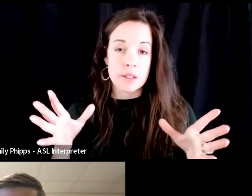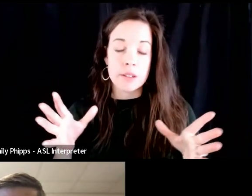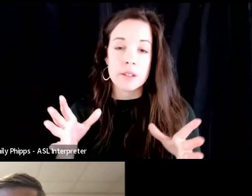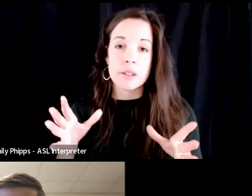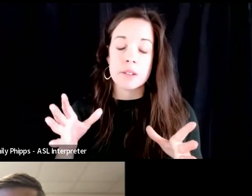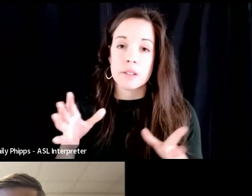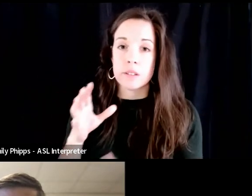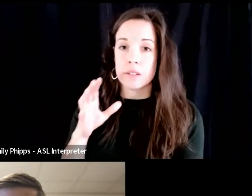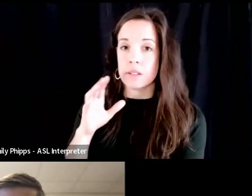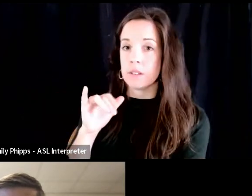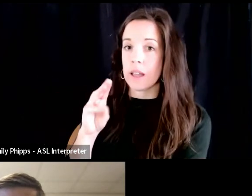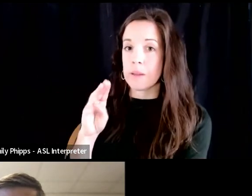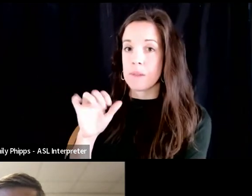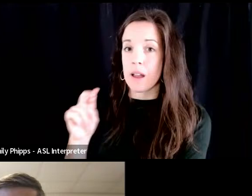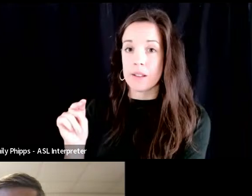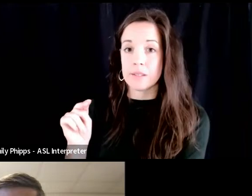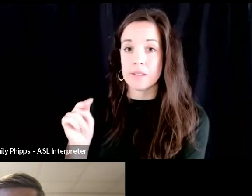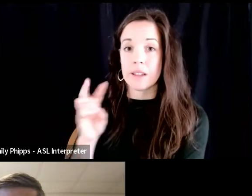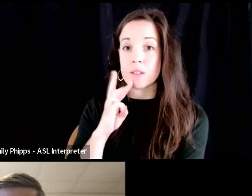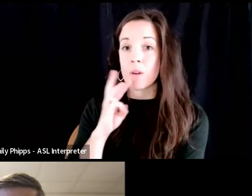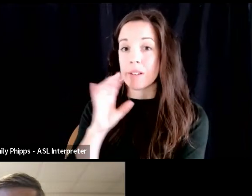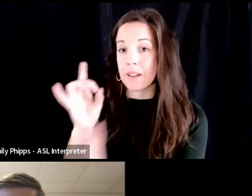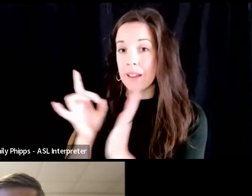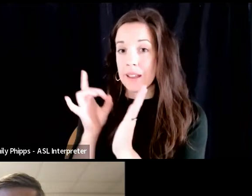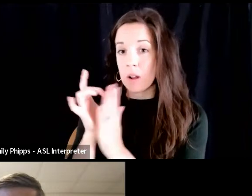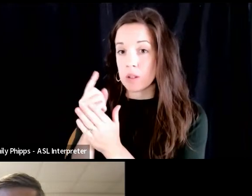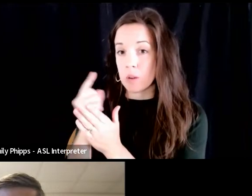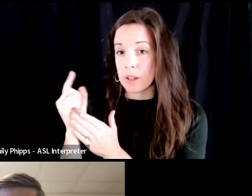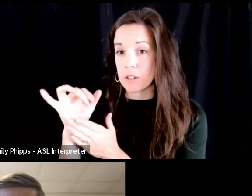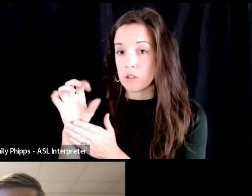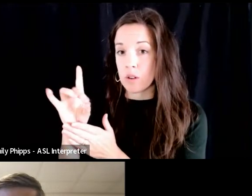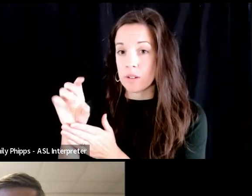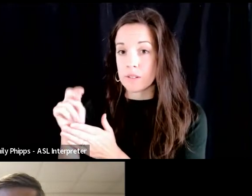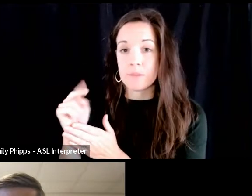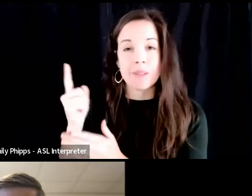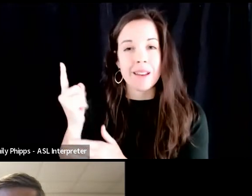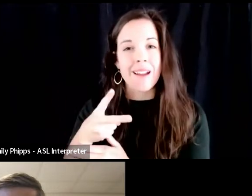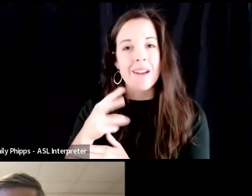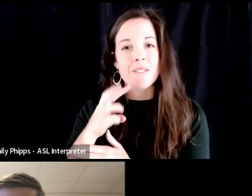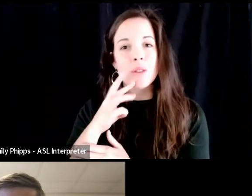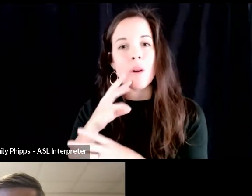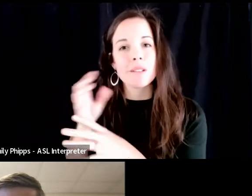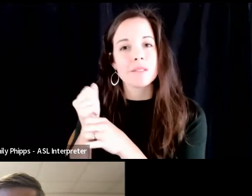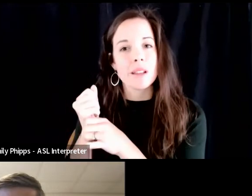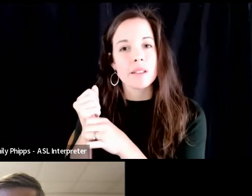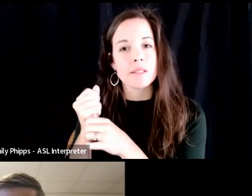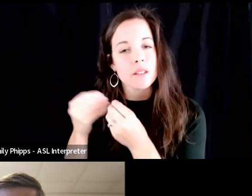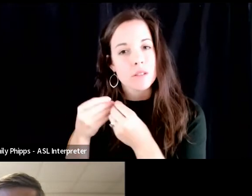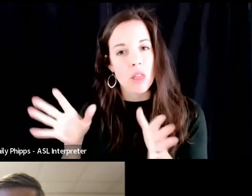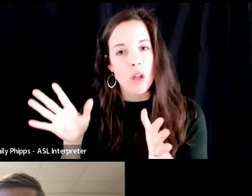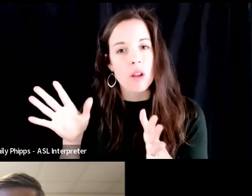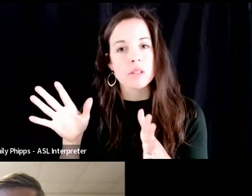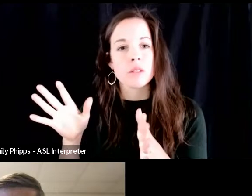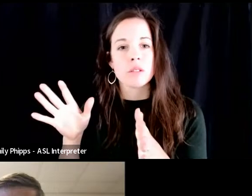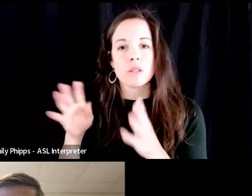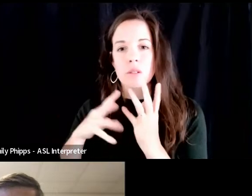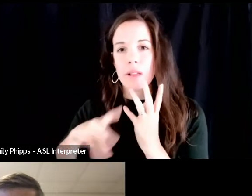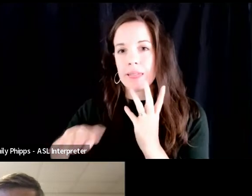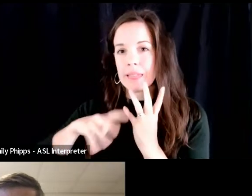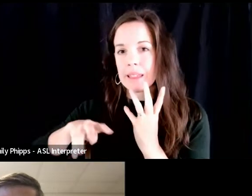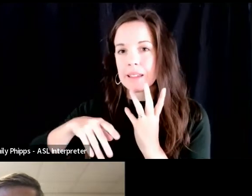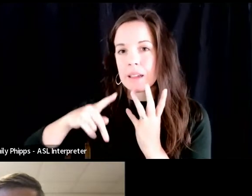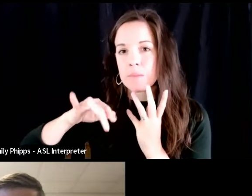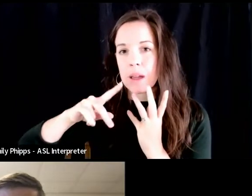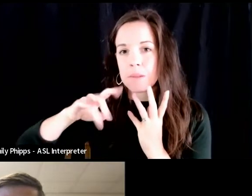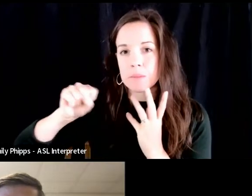Amman gets water 8 hours a week in Jordan, but half the water that it gets is lost through either leaking pipes